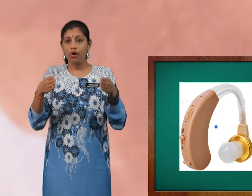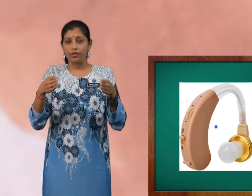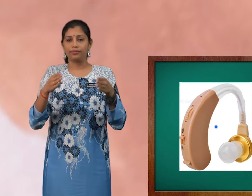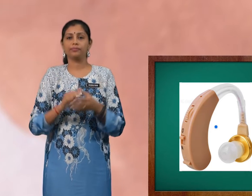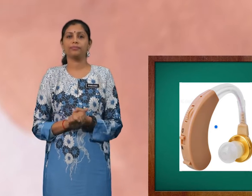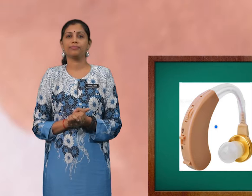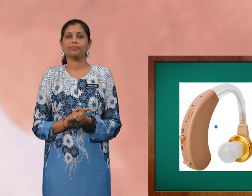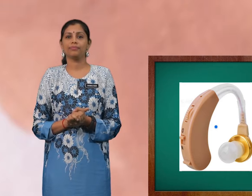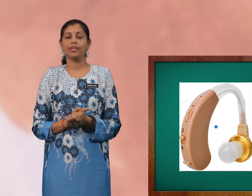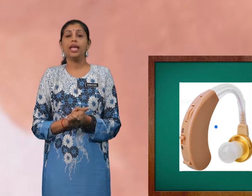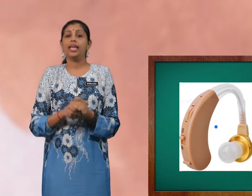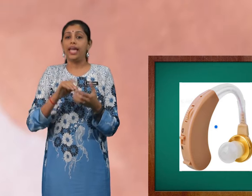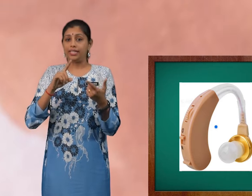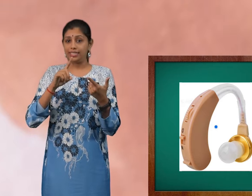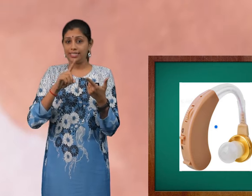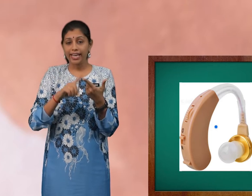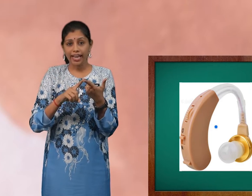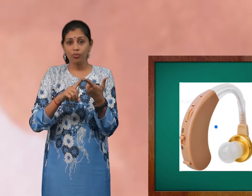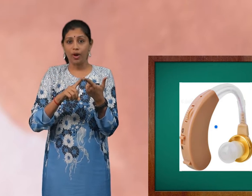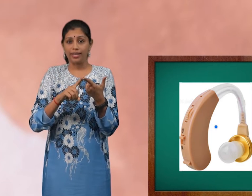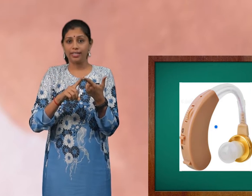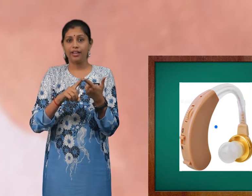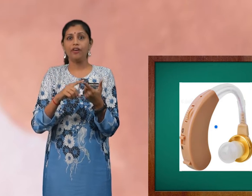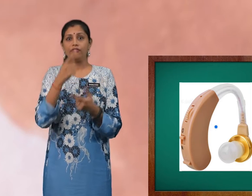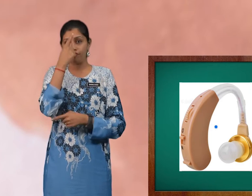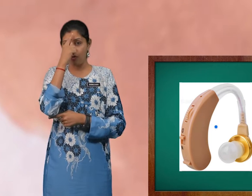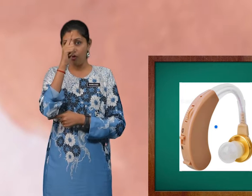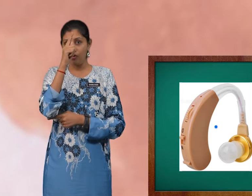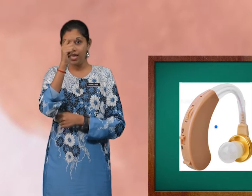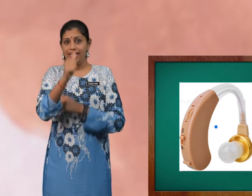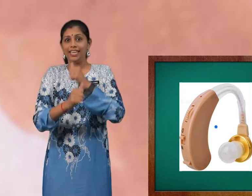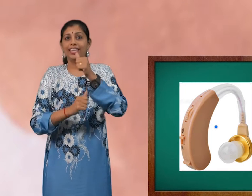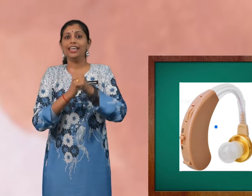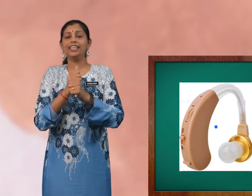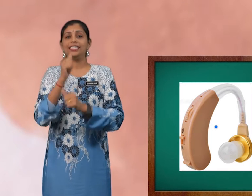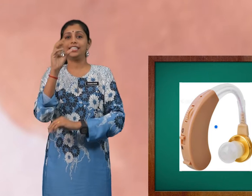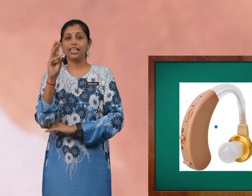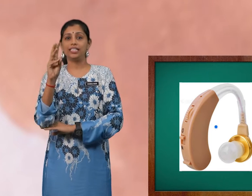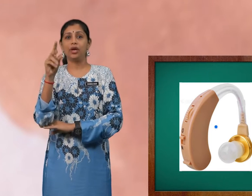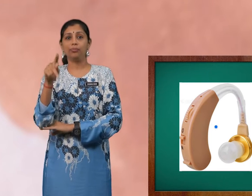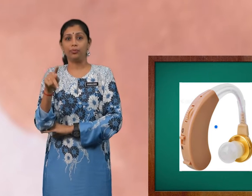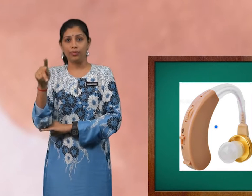on. And the second one, for year 6